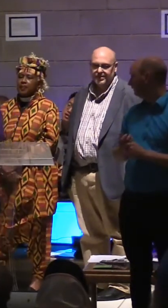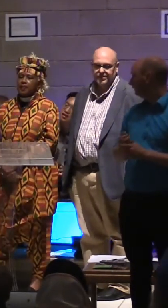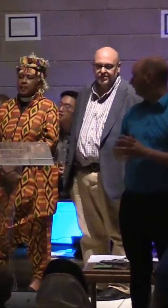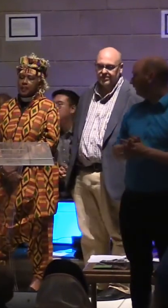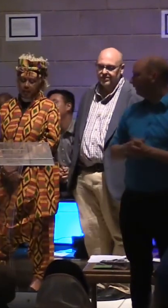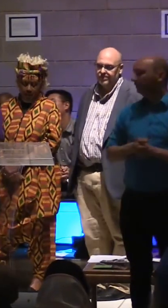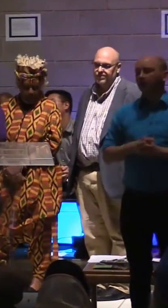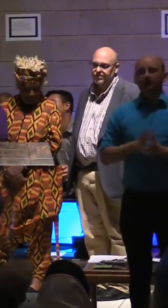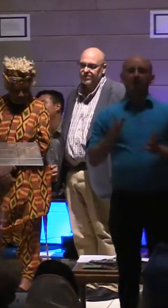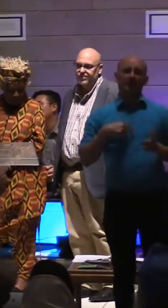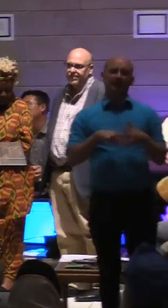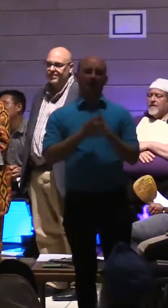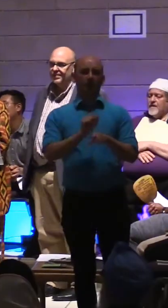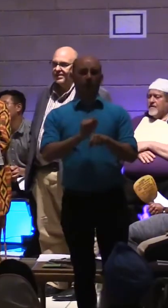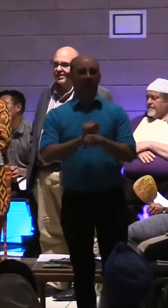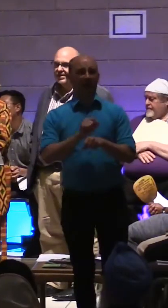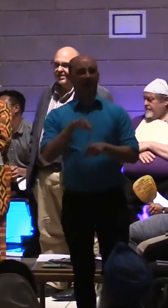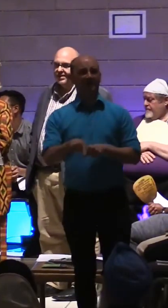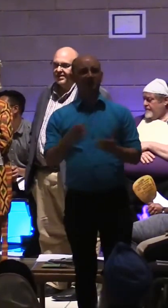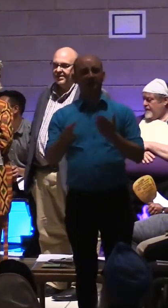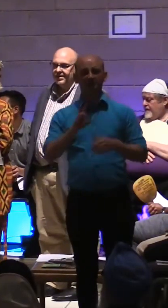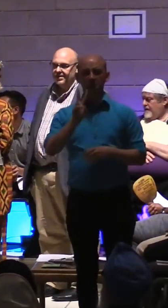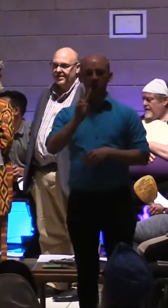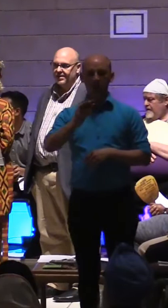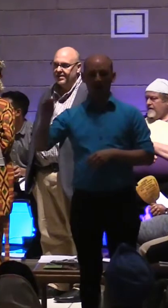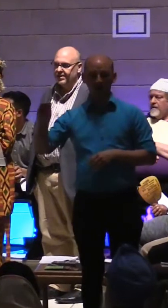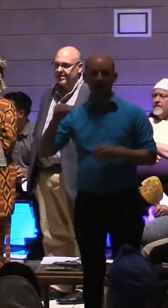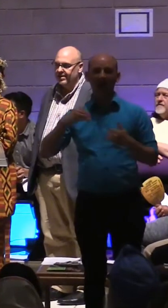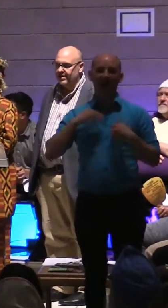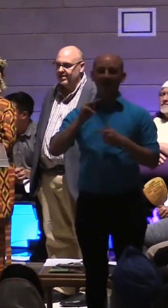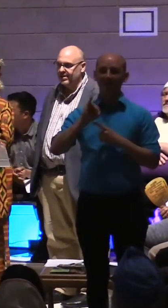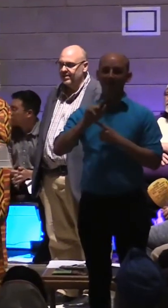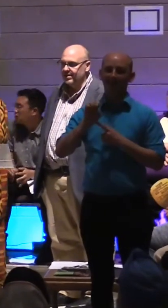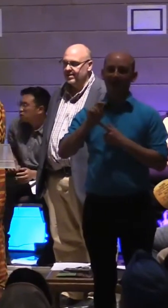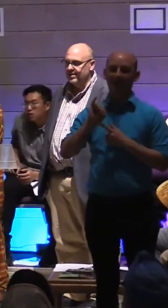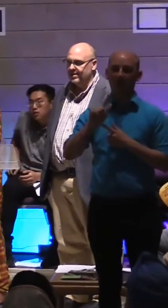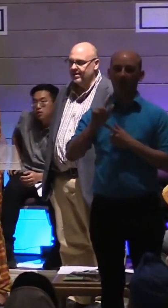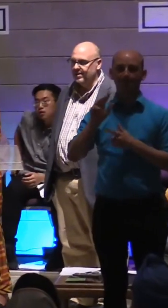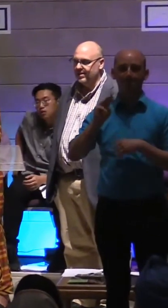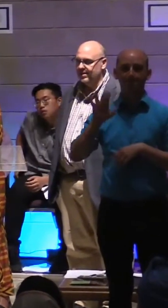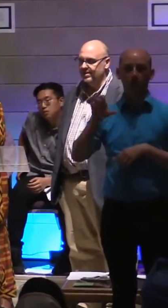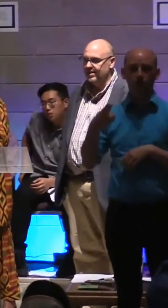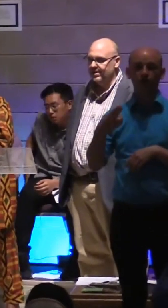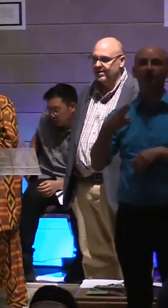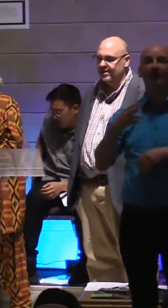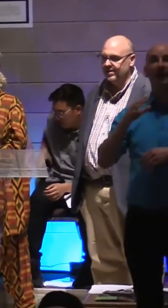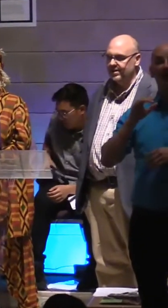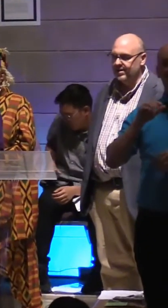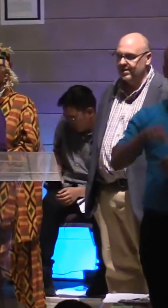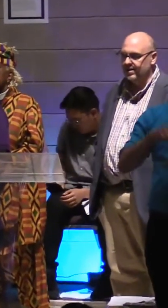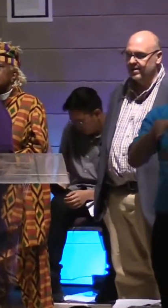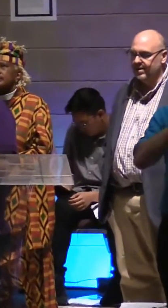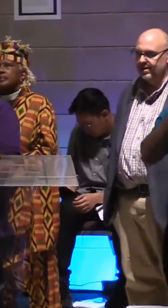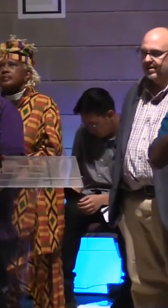I started working on the service in 2000 when they had the Millennial March. They had the interfaith service at my church, and the Reverend Ken South and